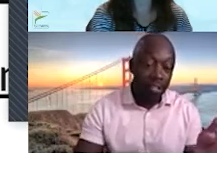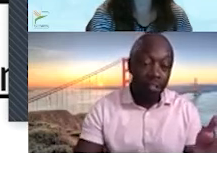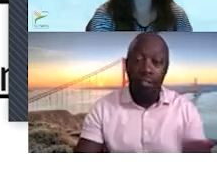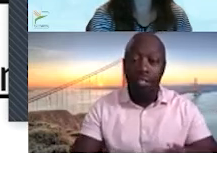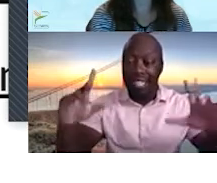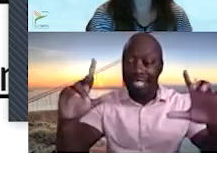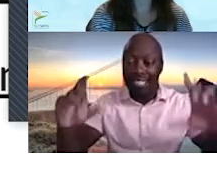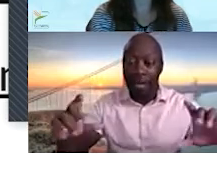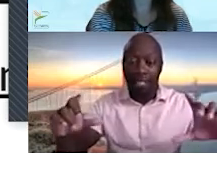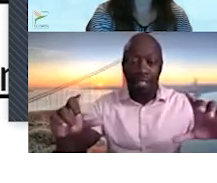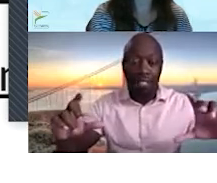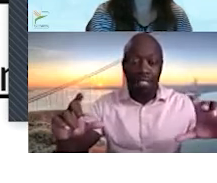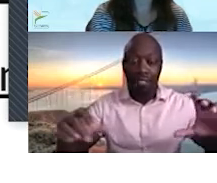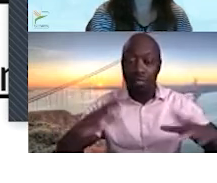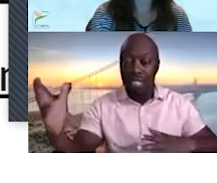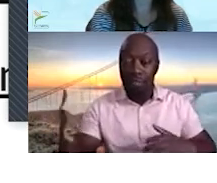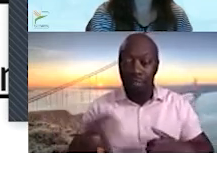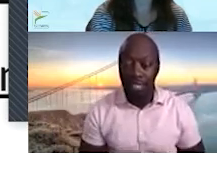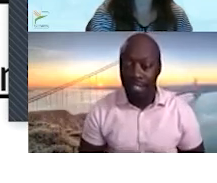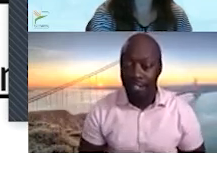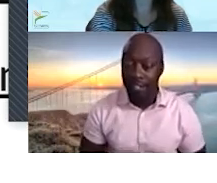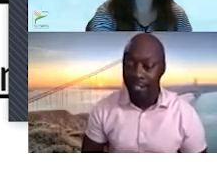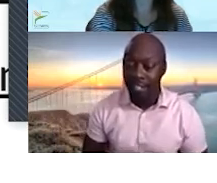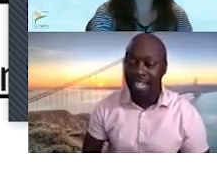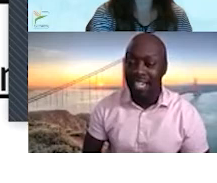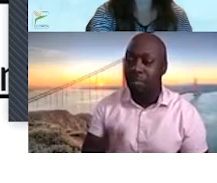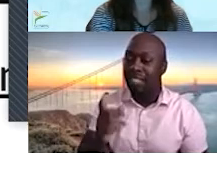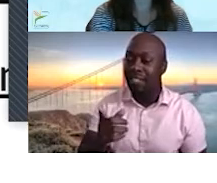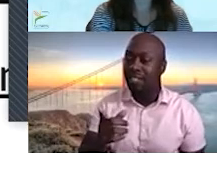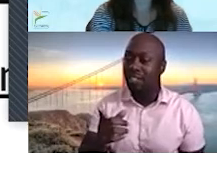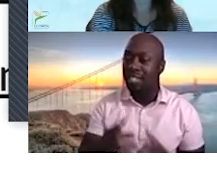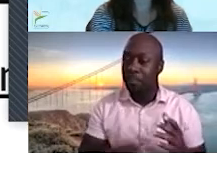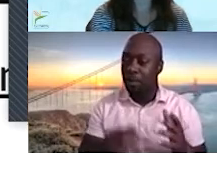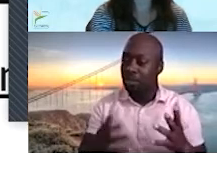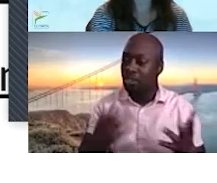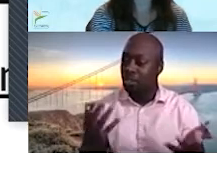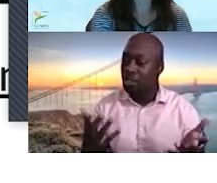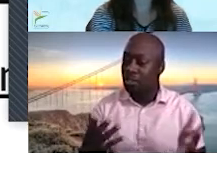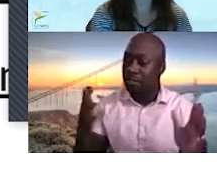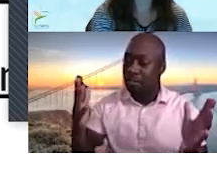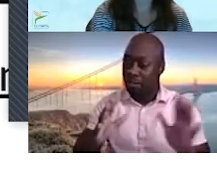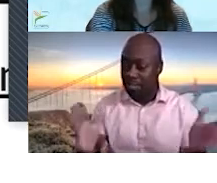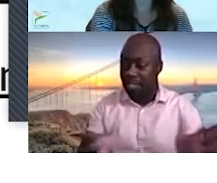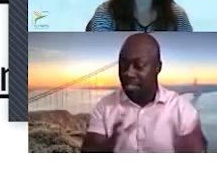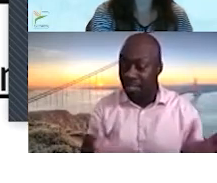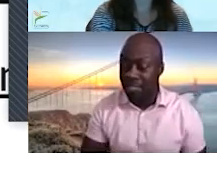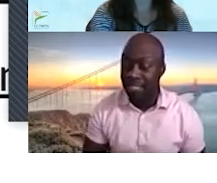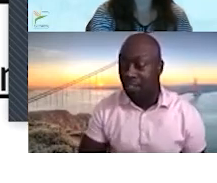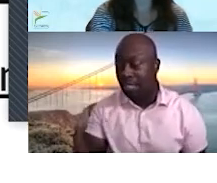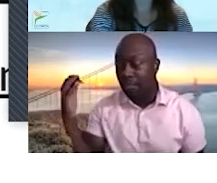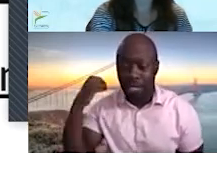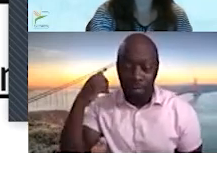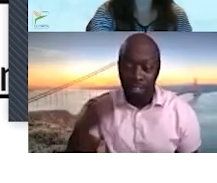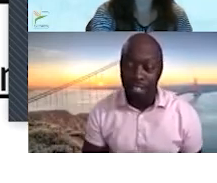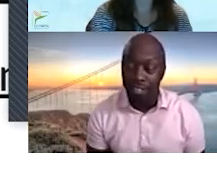chart. Feel free to take a snapshot of this if you want to keep it for later. And I believe this is going to get posted on YouTube if you happen to miss it or